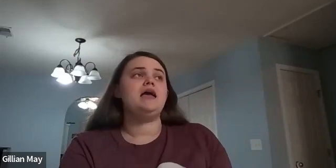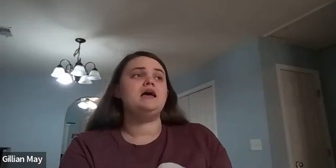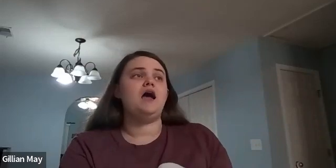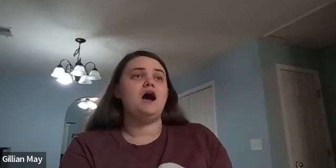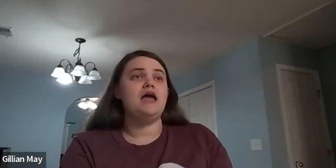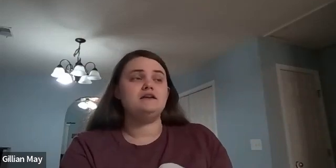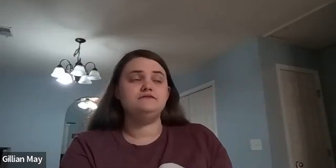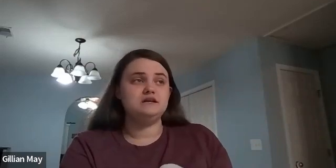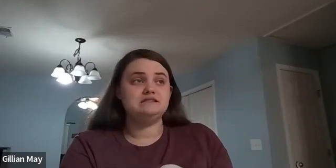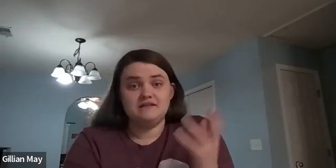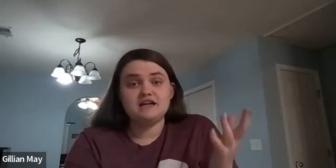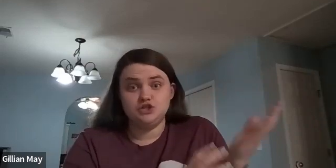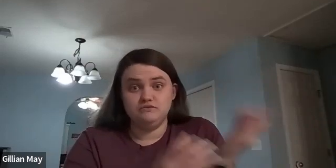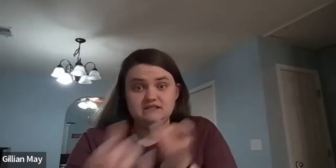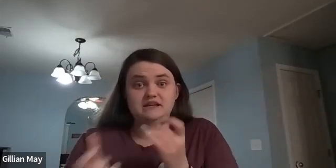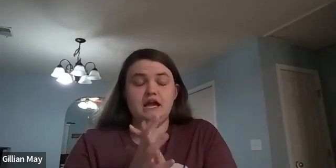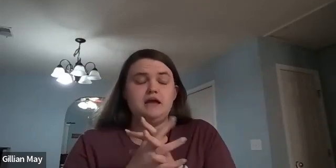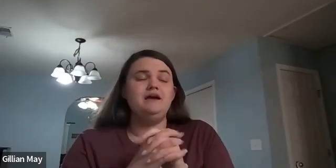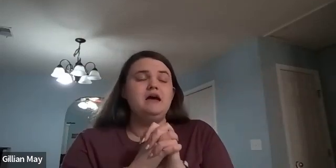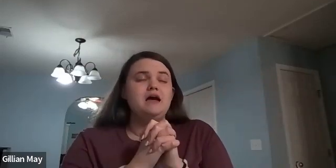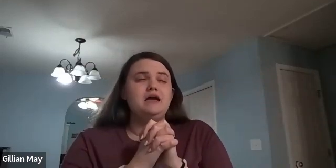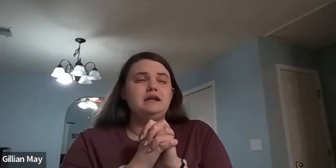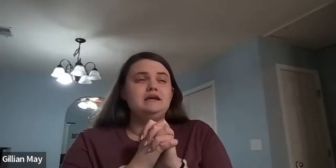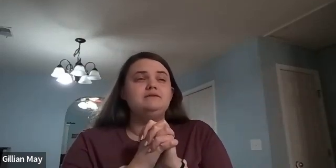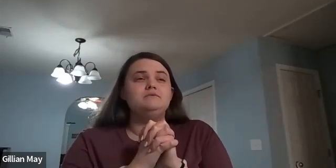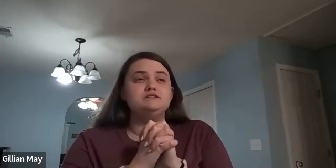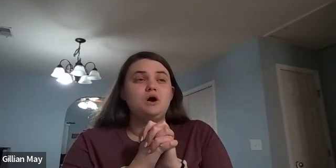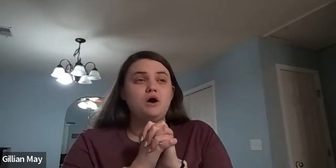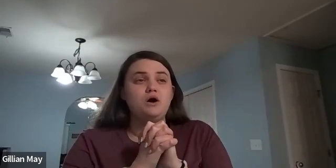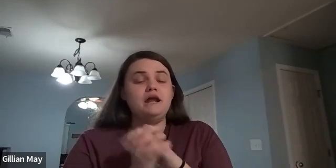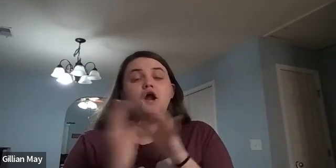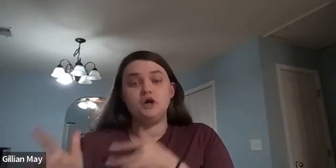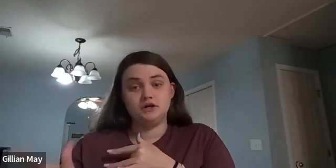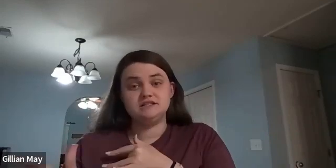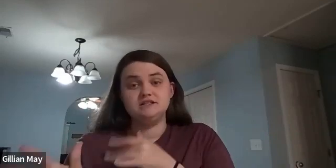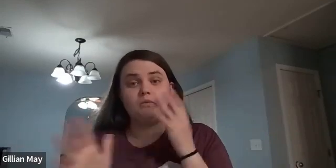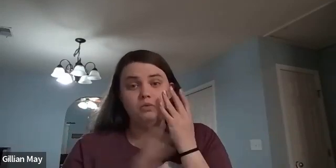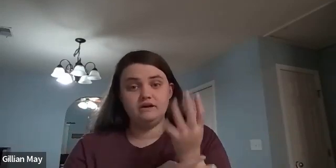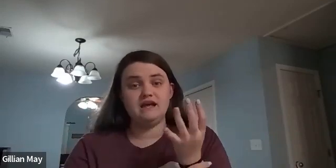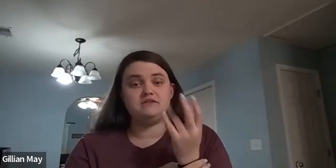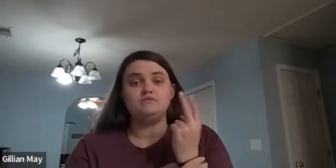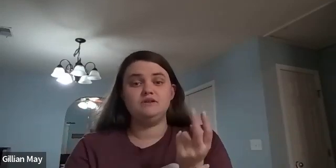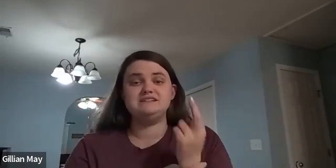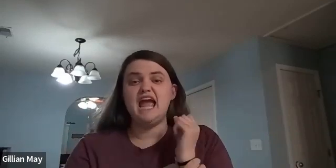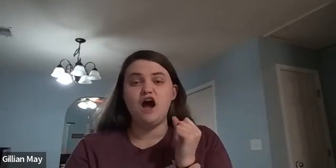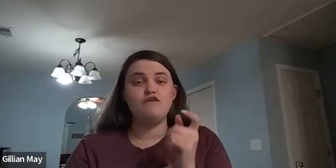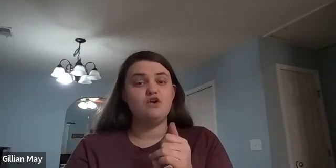And I had a few kids like last year who recently came, and it was hard. It hurt looking at them and realizing how far they had